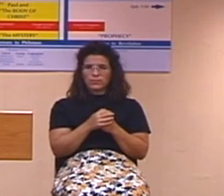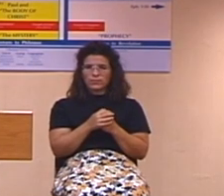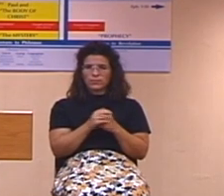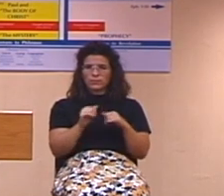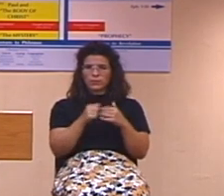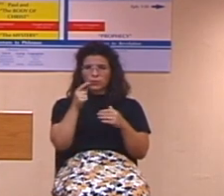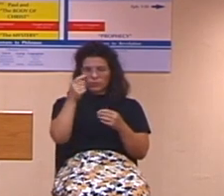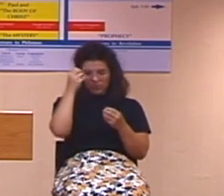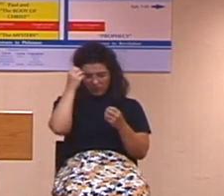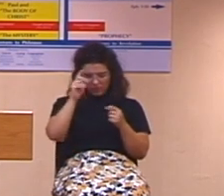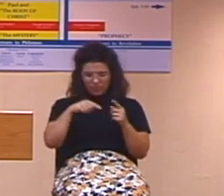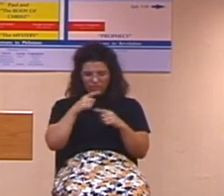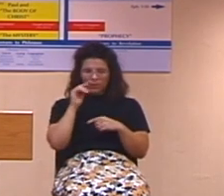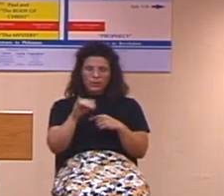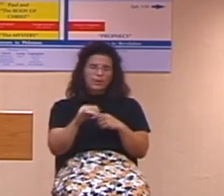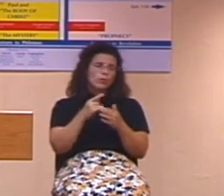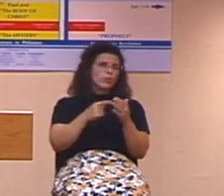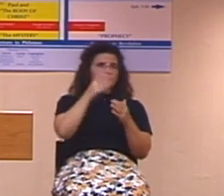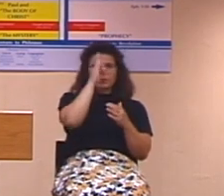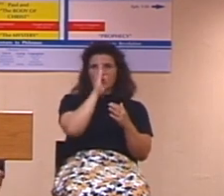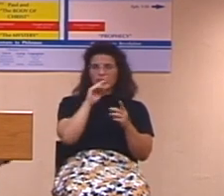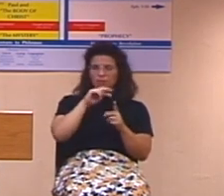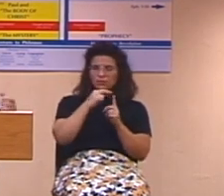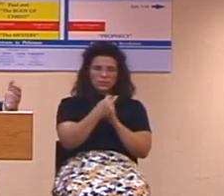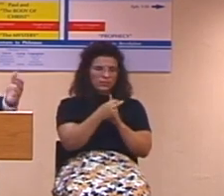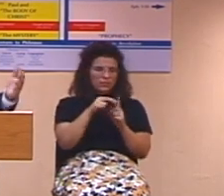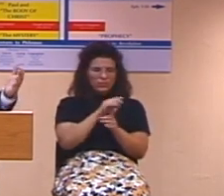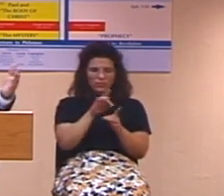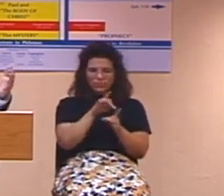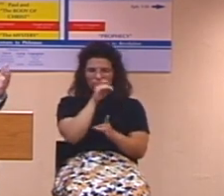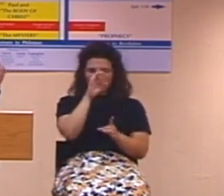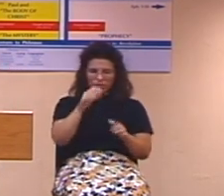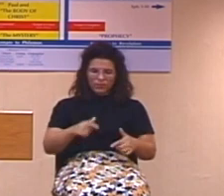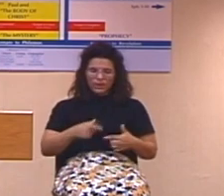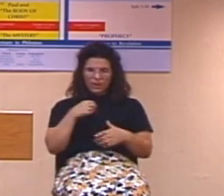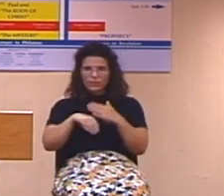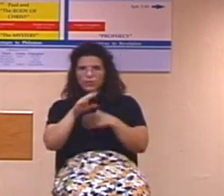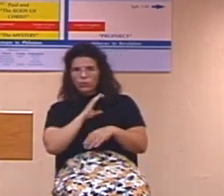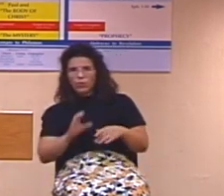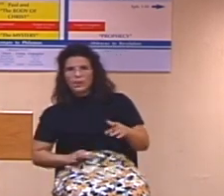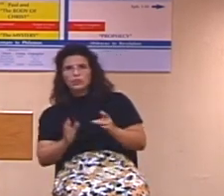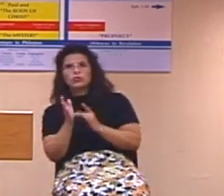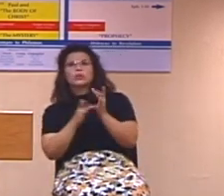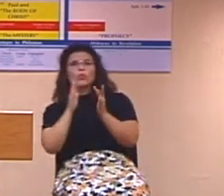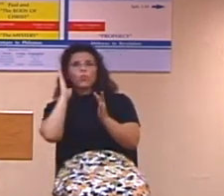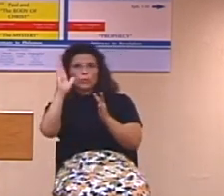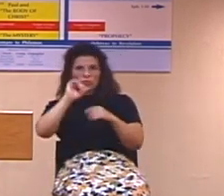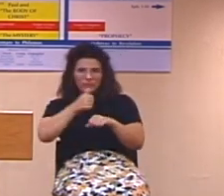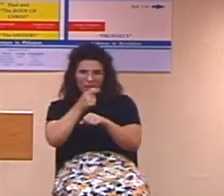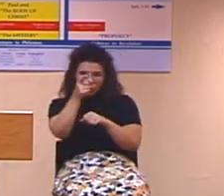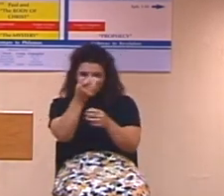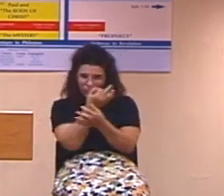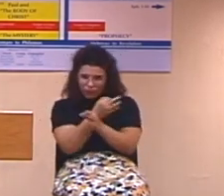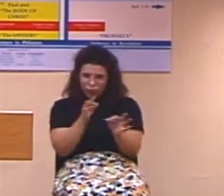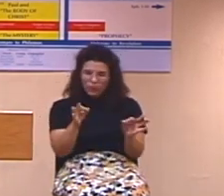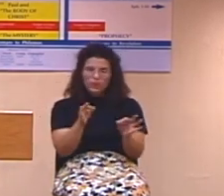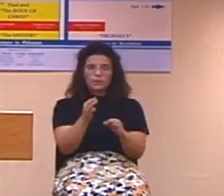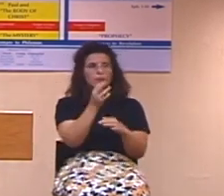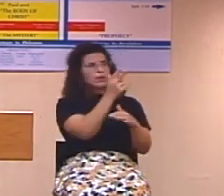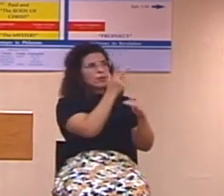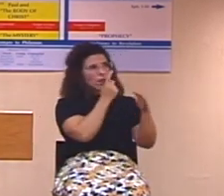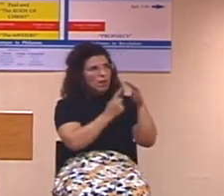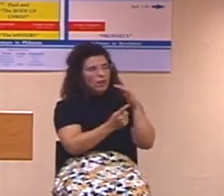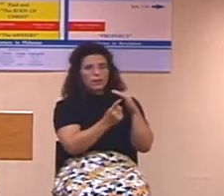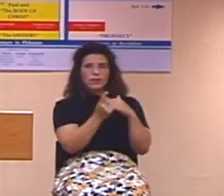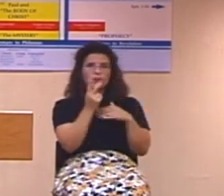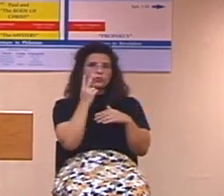How do you think about it? What's God's view? Man, the Spirit of life in Christ Jesus has set you free. The Godhead.